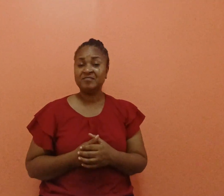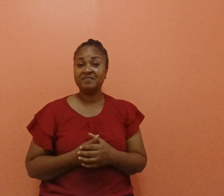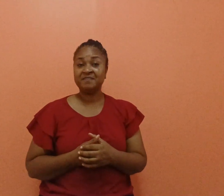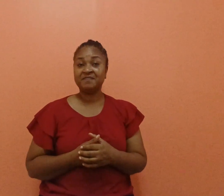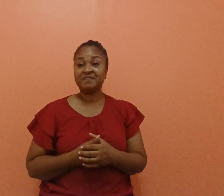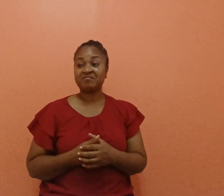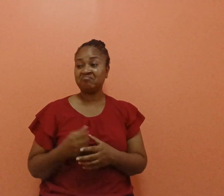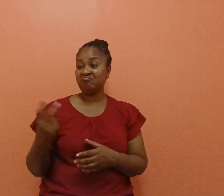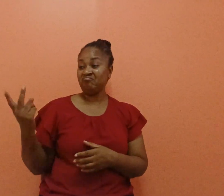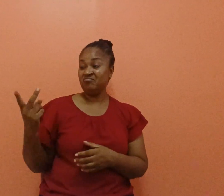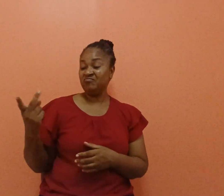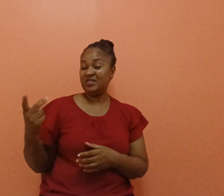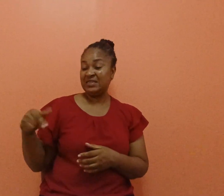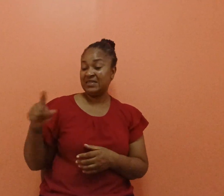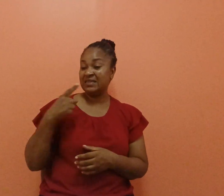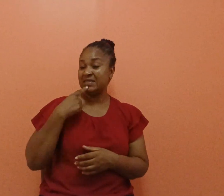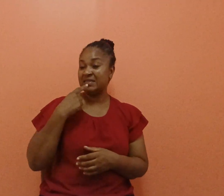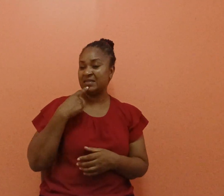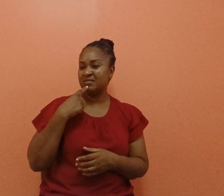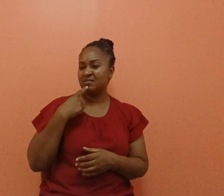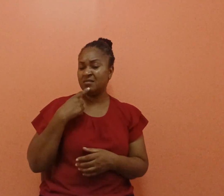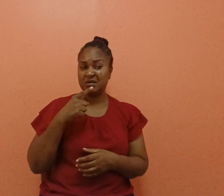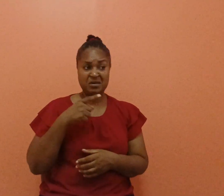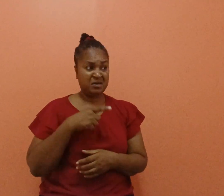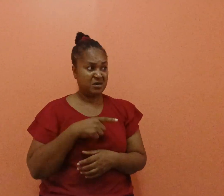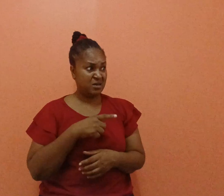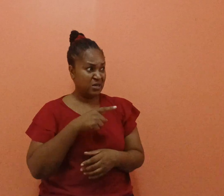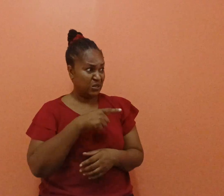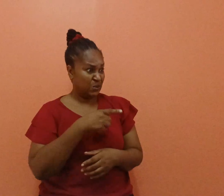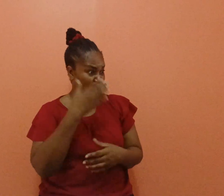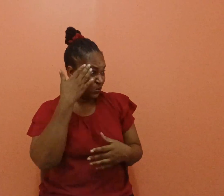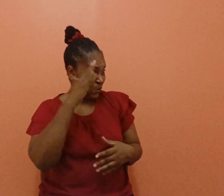They said, "Don't you know what just happened in Jerusalem?"